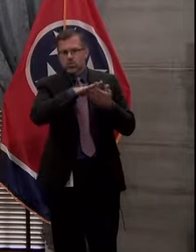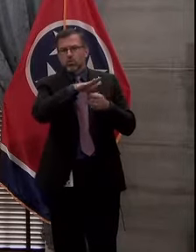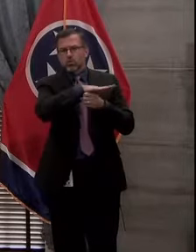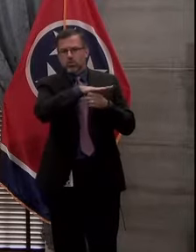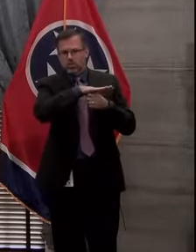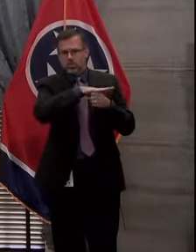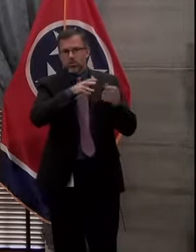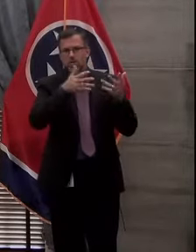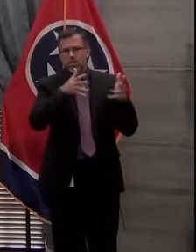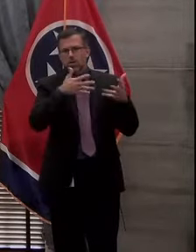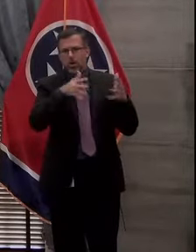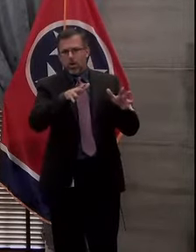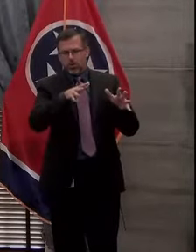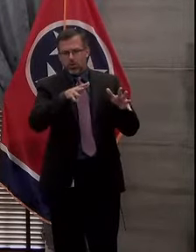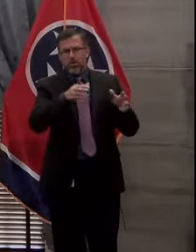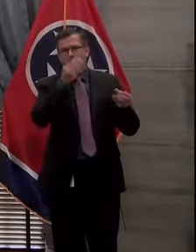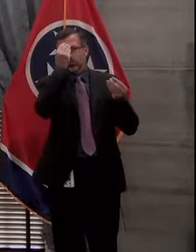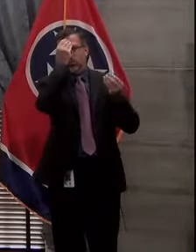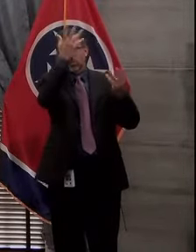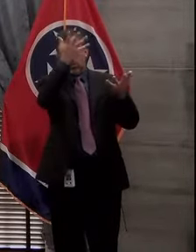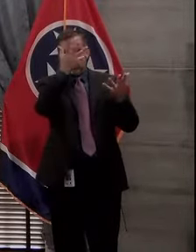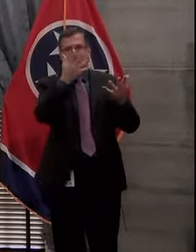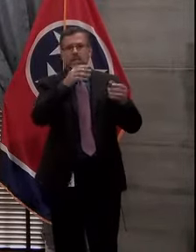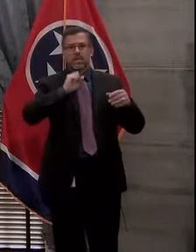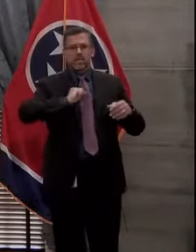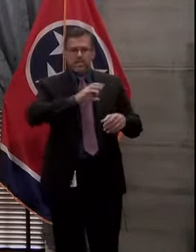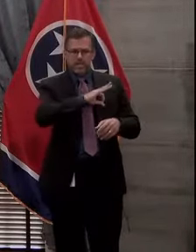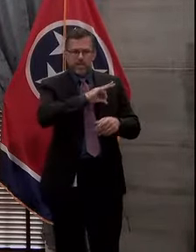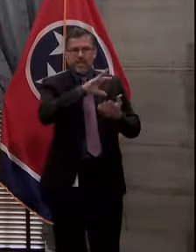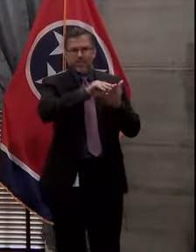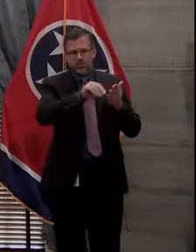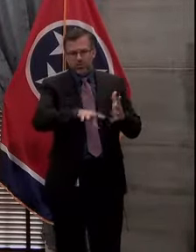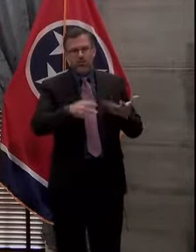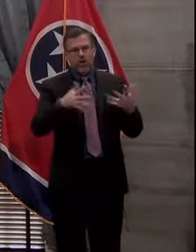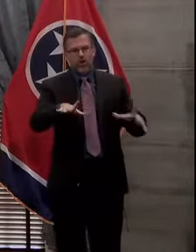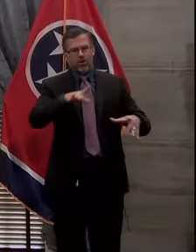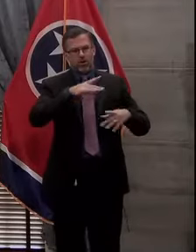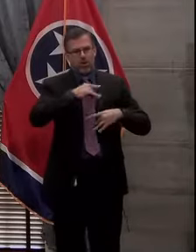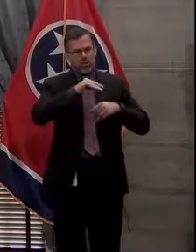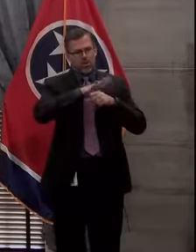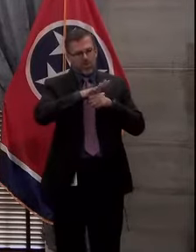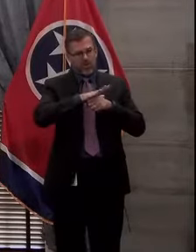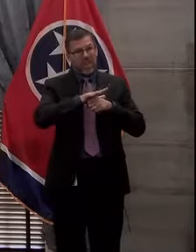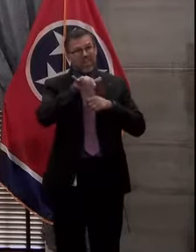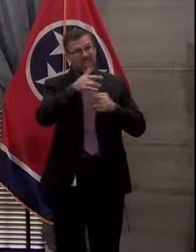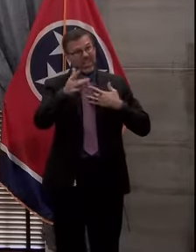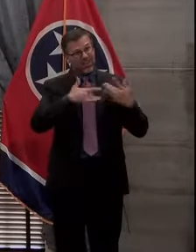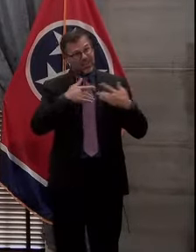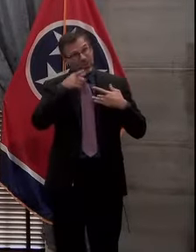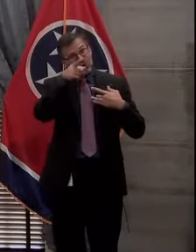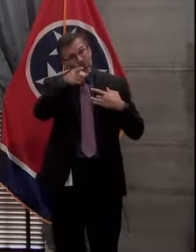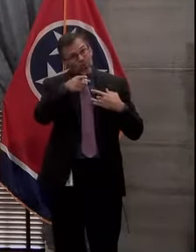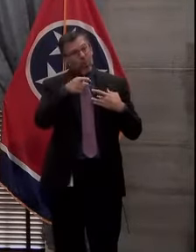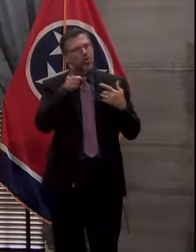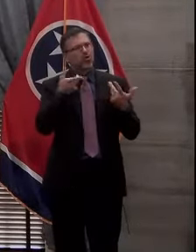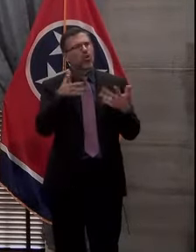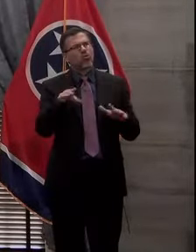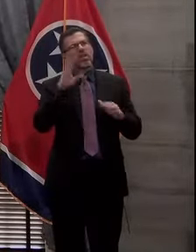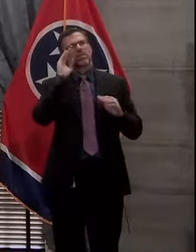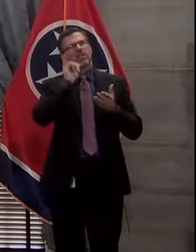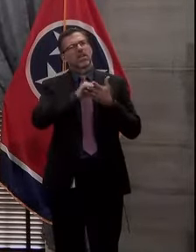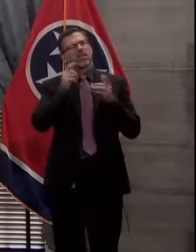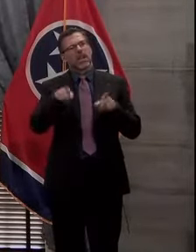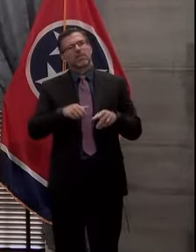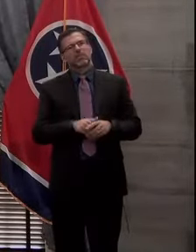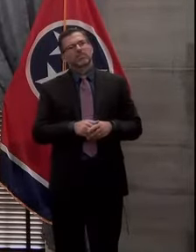to staff sessions, students. Is that expected, and is it alarming? So I